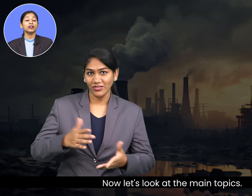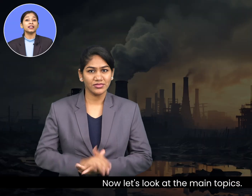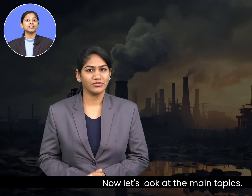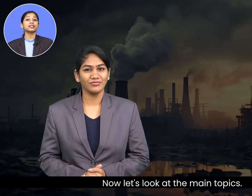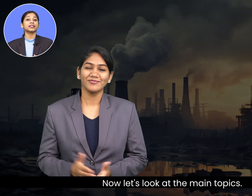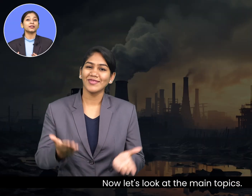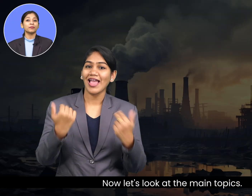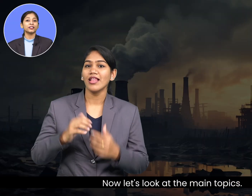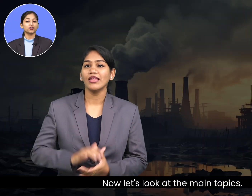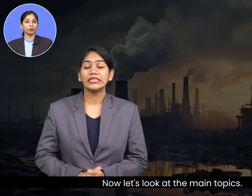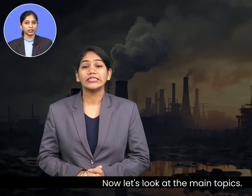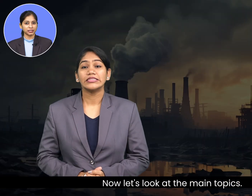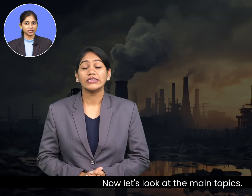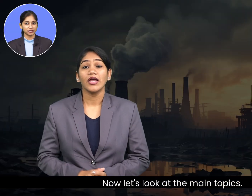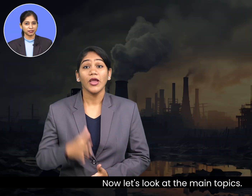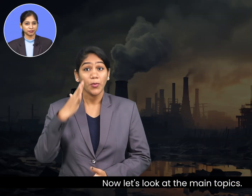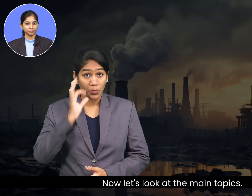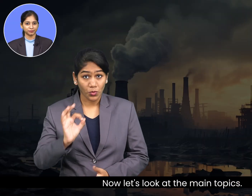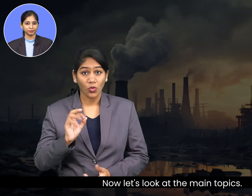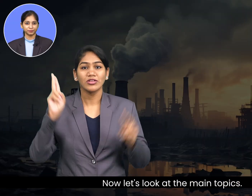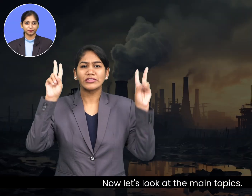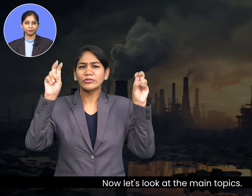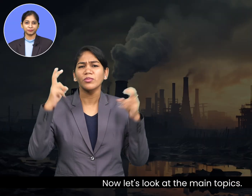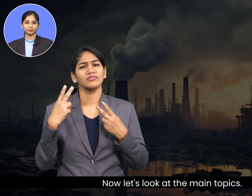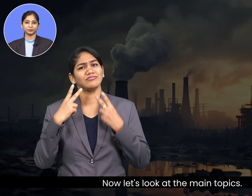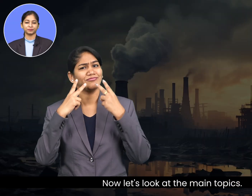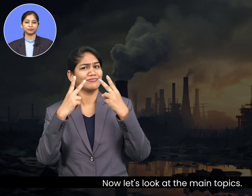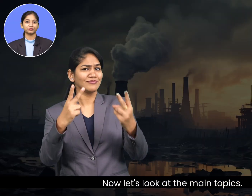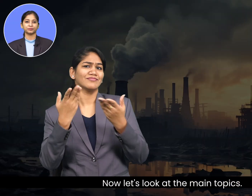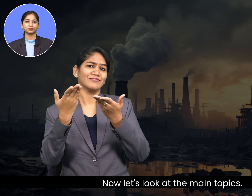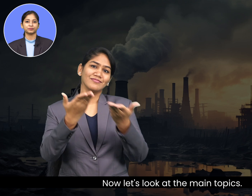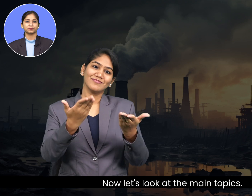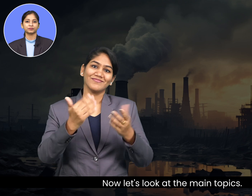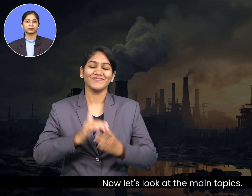Now, let's look at the main topics.